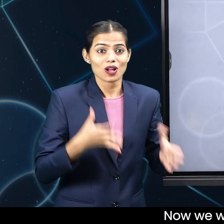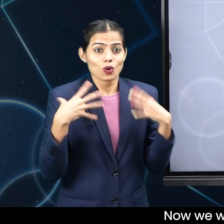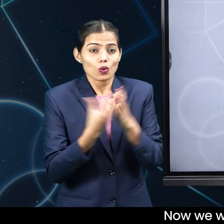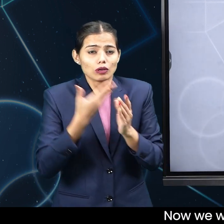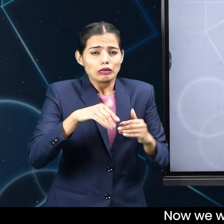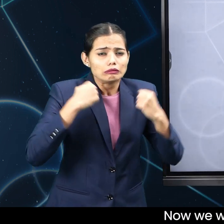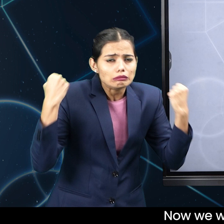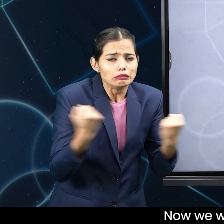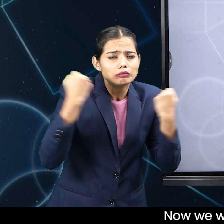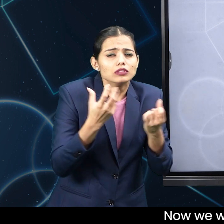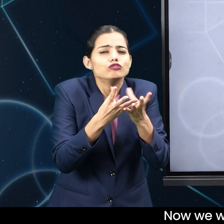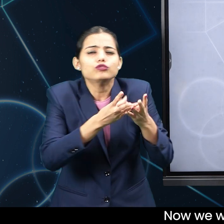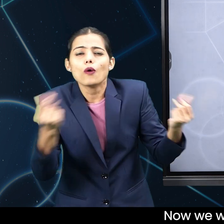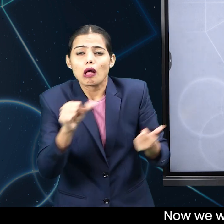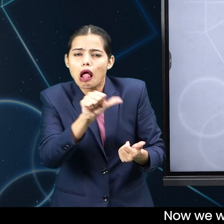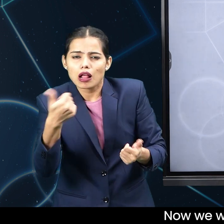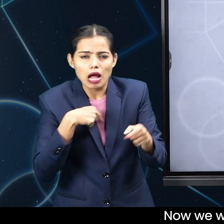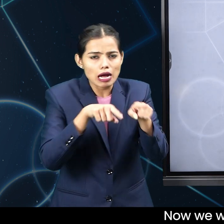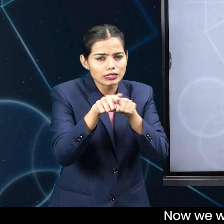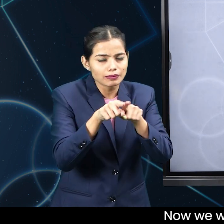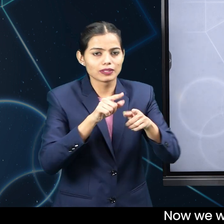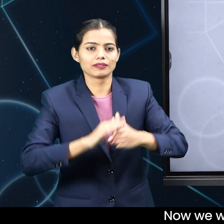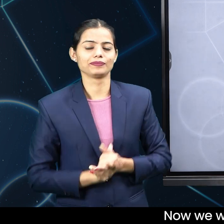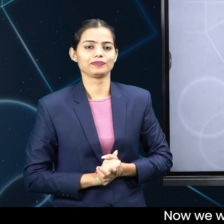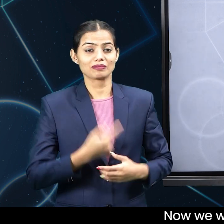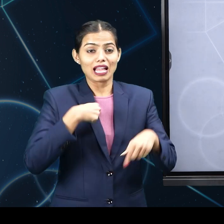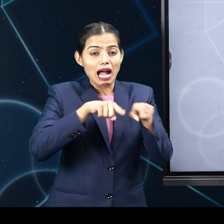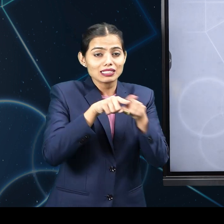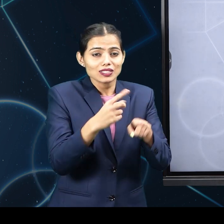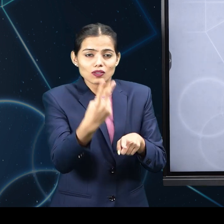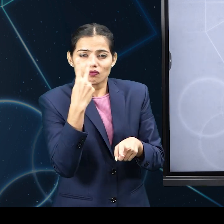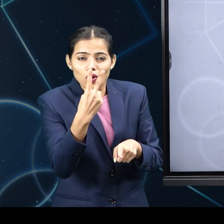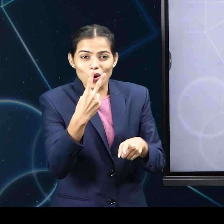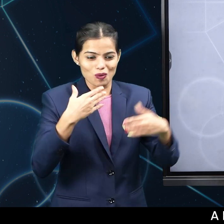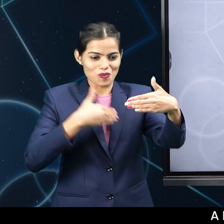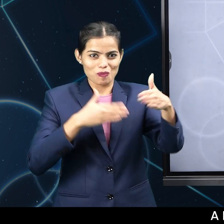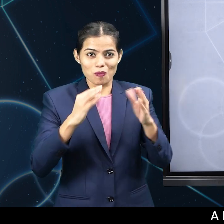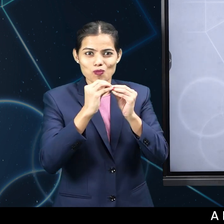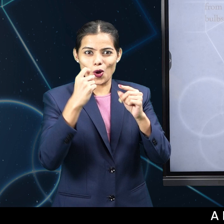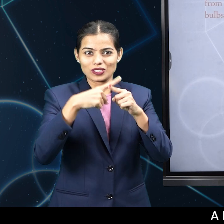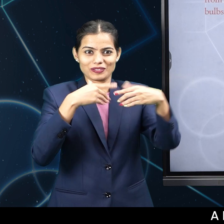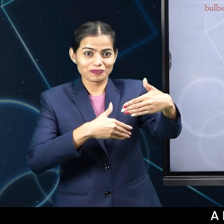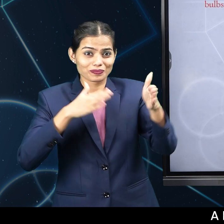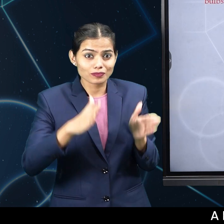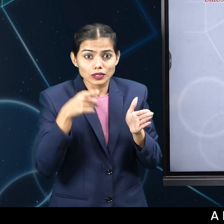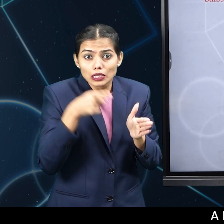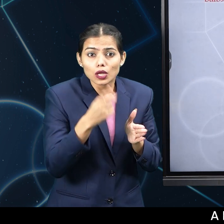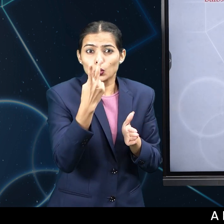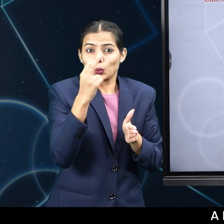Now we will try to solve another example. Example 2. A box of 20 bulbs contain